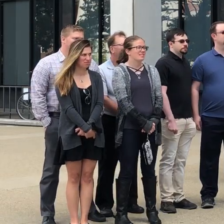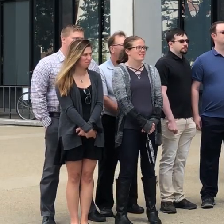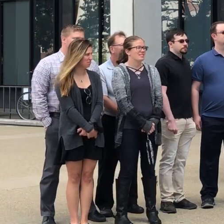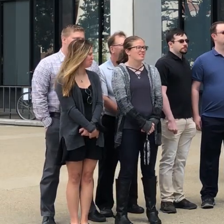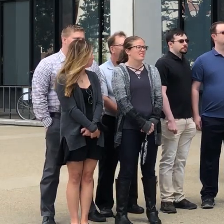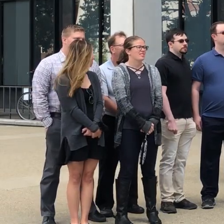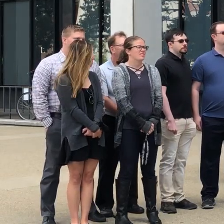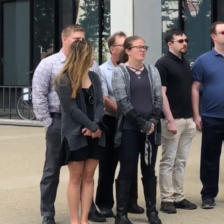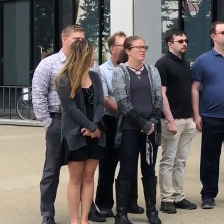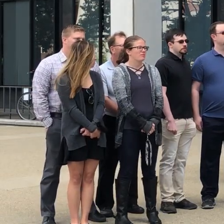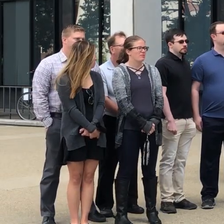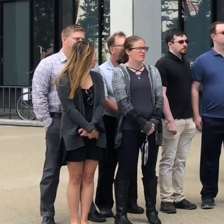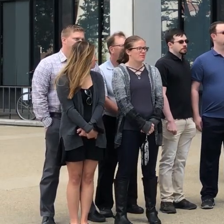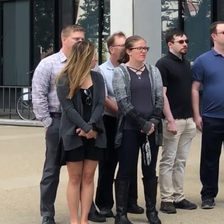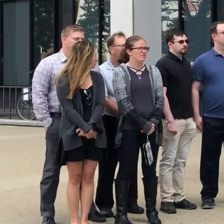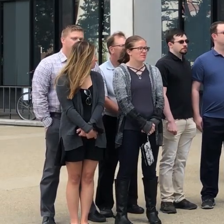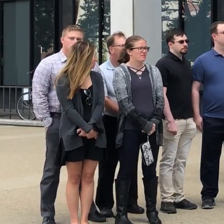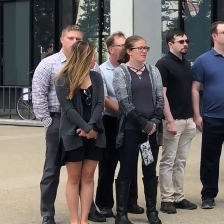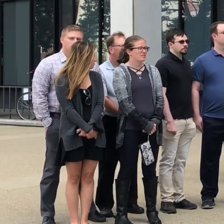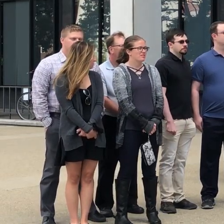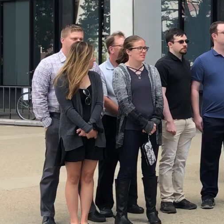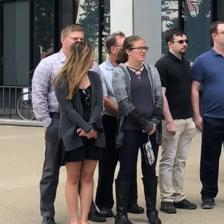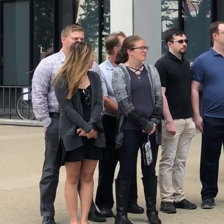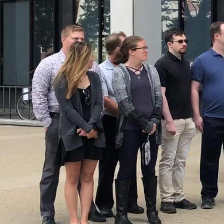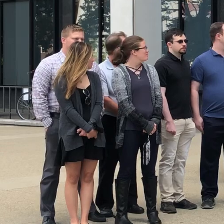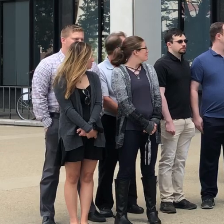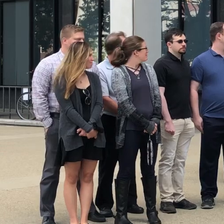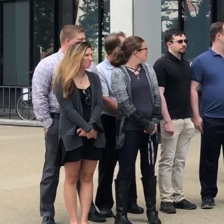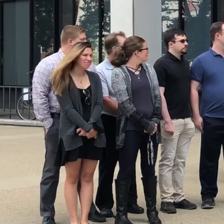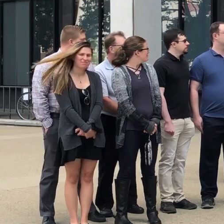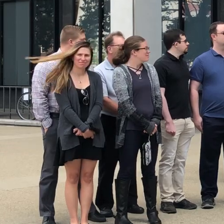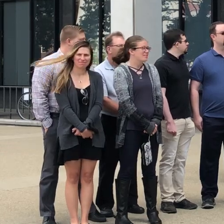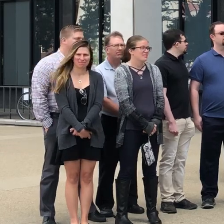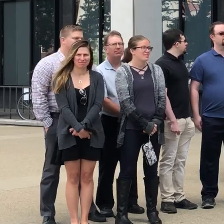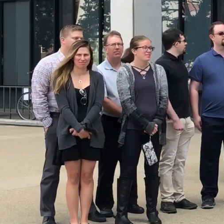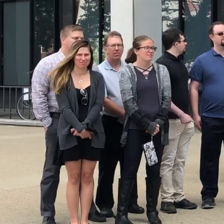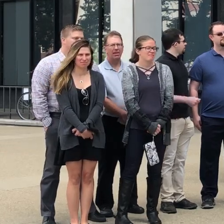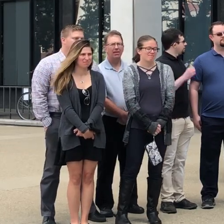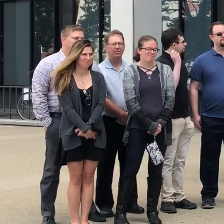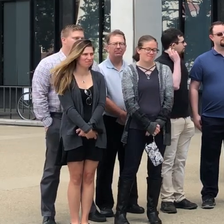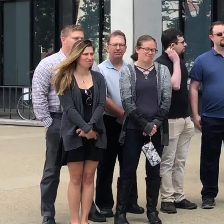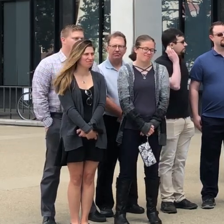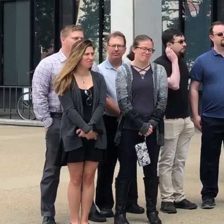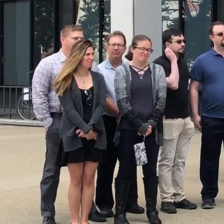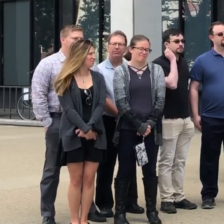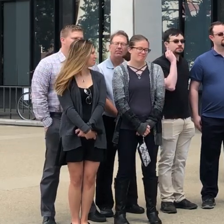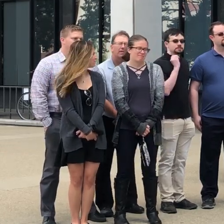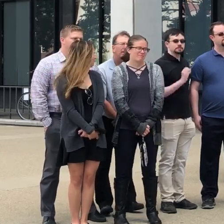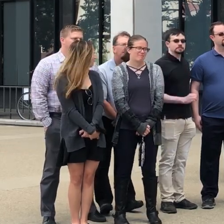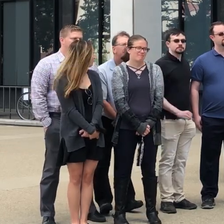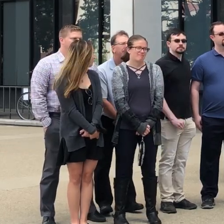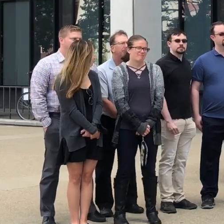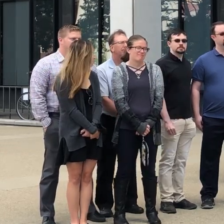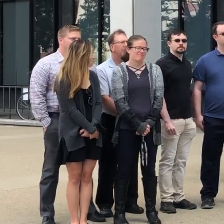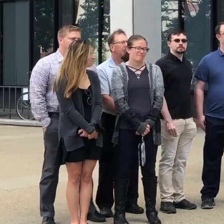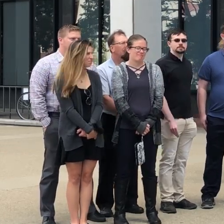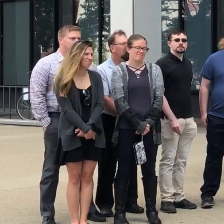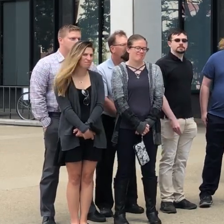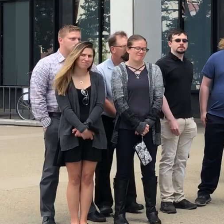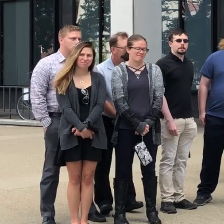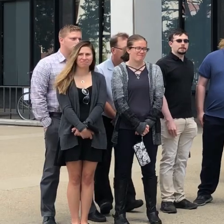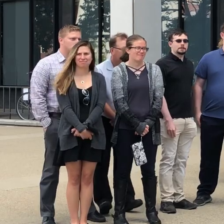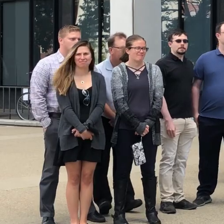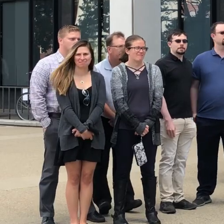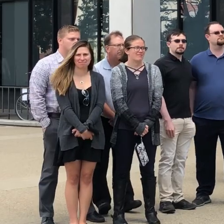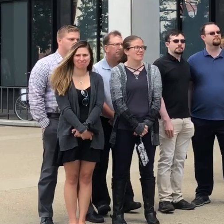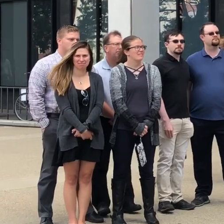and the CFO, Jacqueline Emborski, here today to recognize the memory of Dr. Vincent.